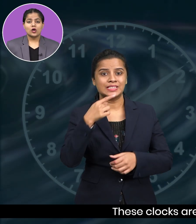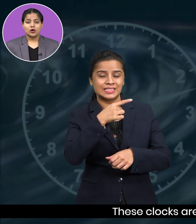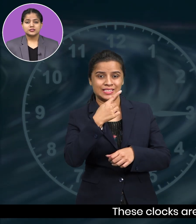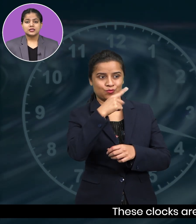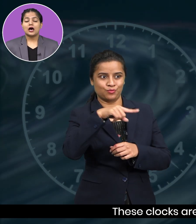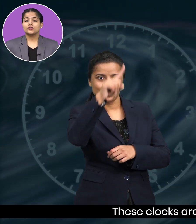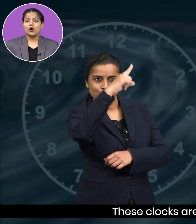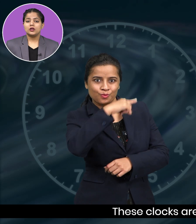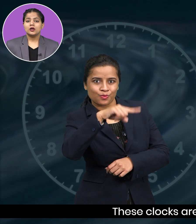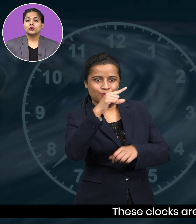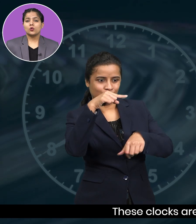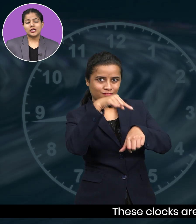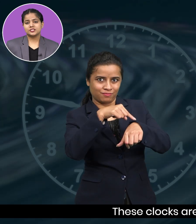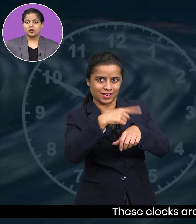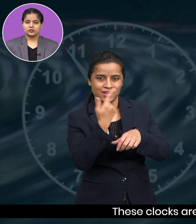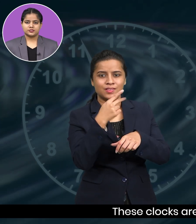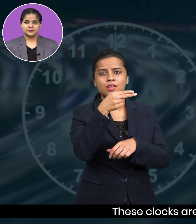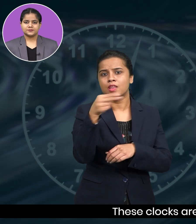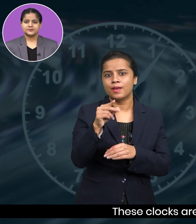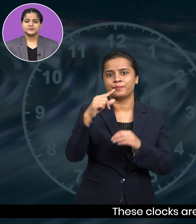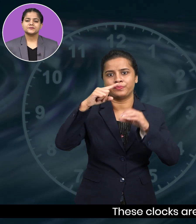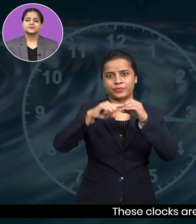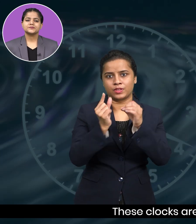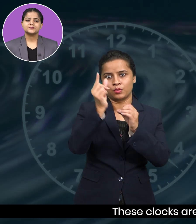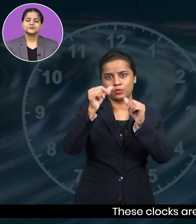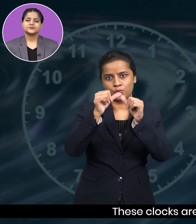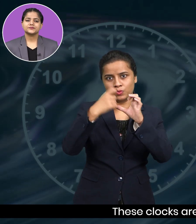These clocks are called quartz clocks.